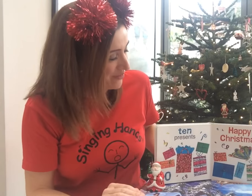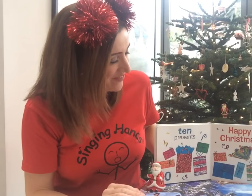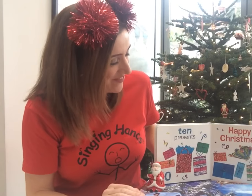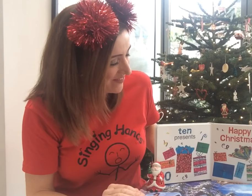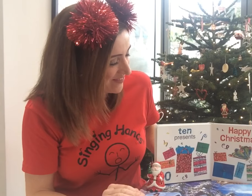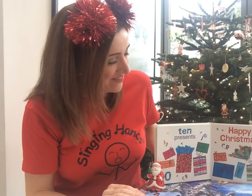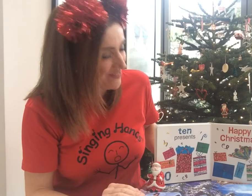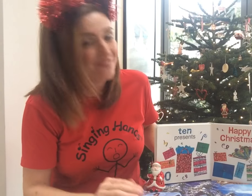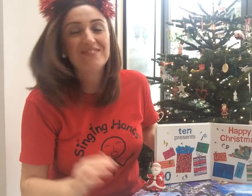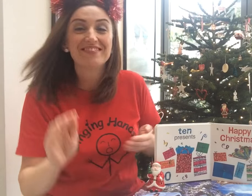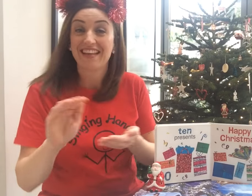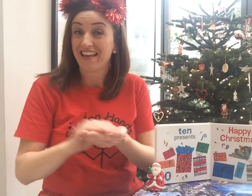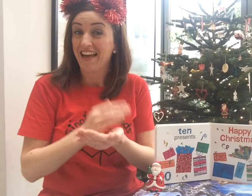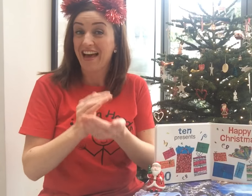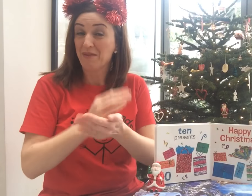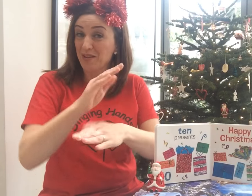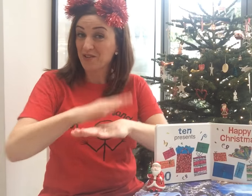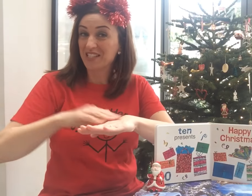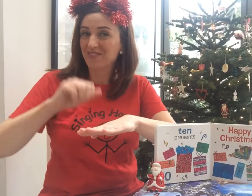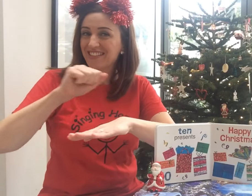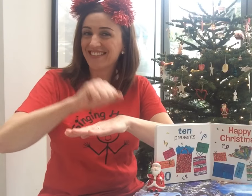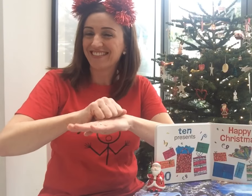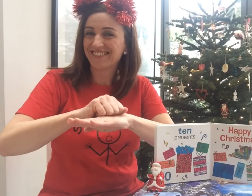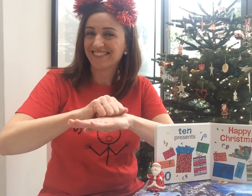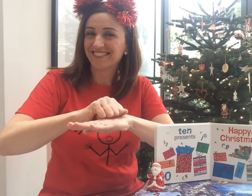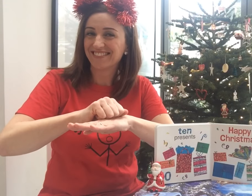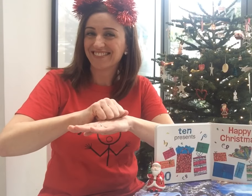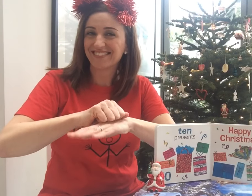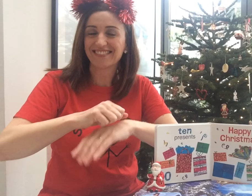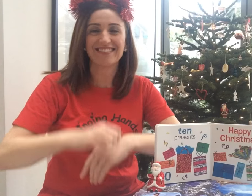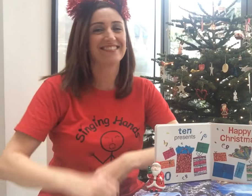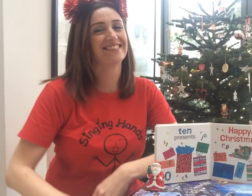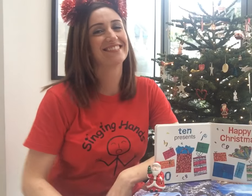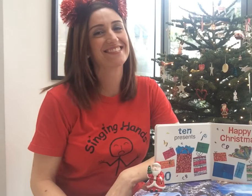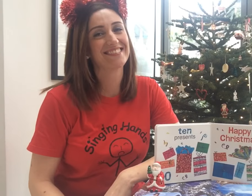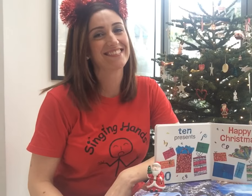happy Christmas you